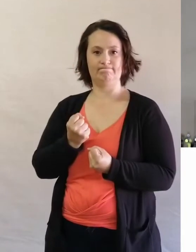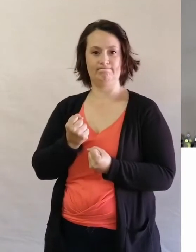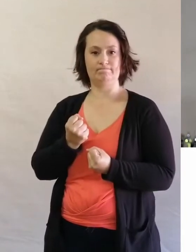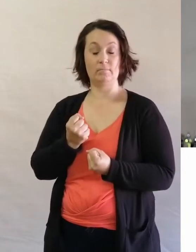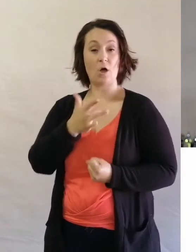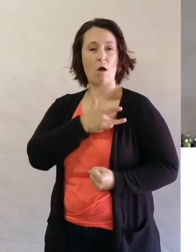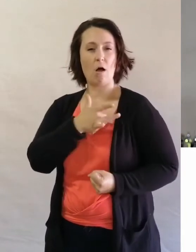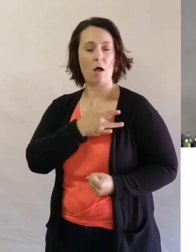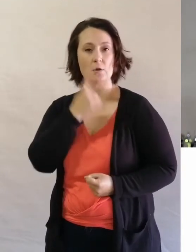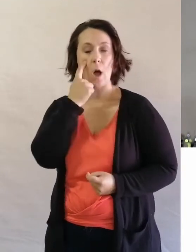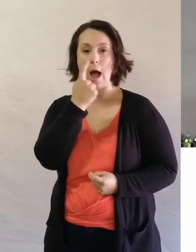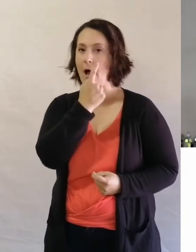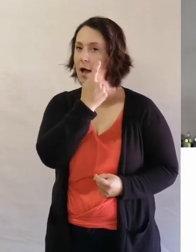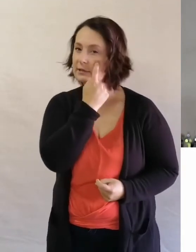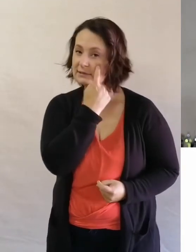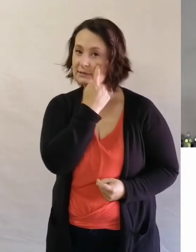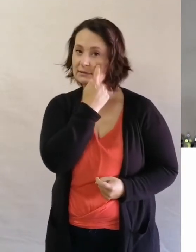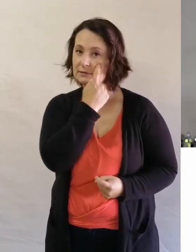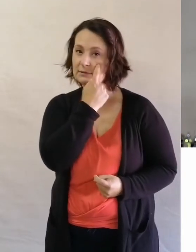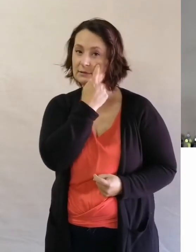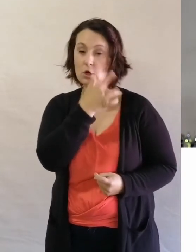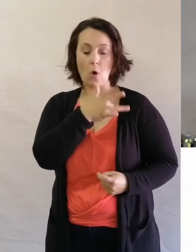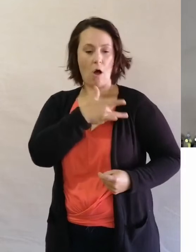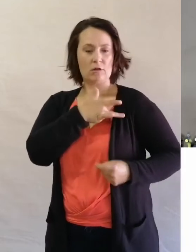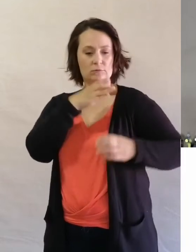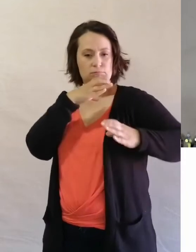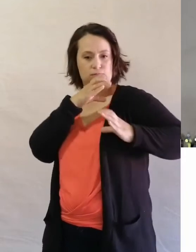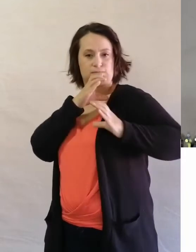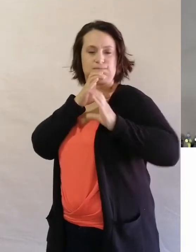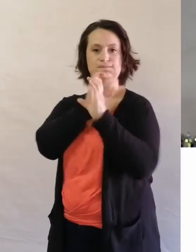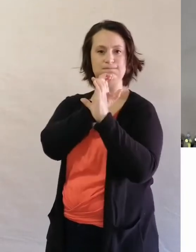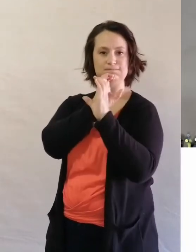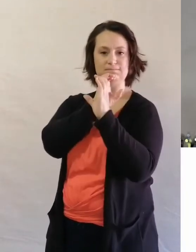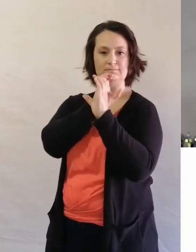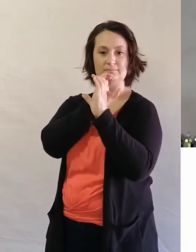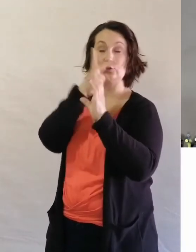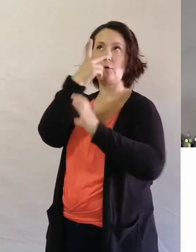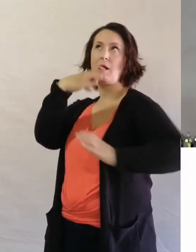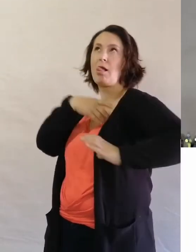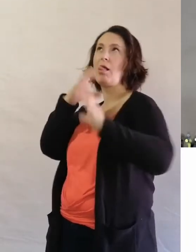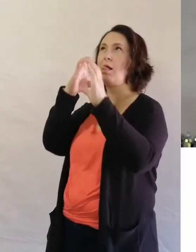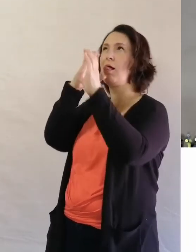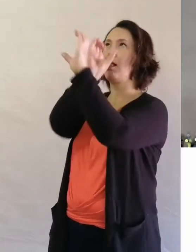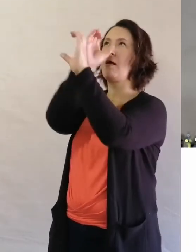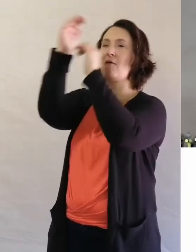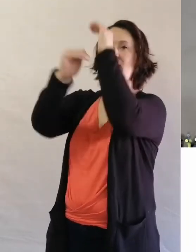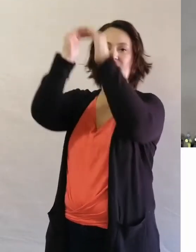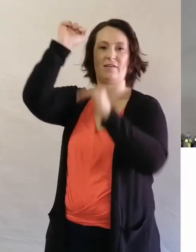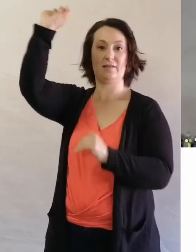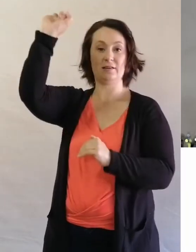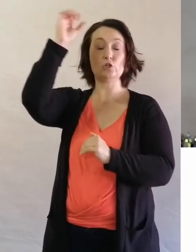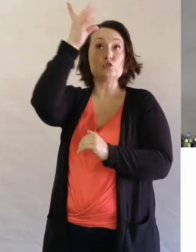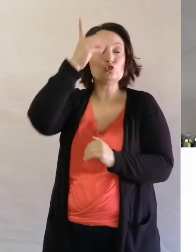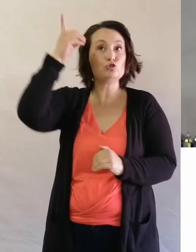words. I want your heart in focus. Focus with heaven. To dream the dreams I'm